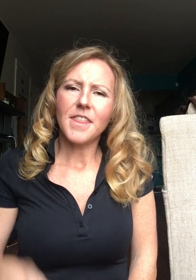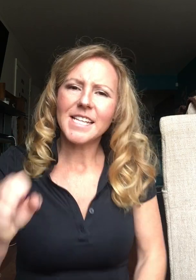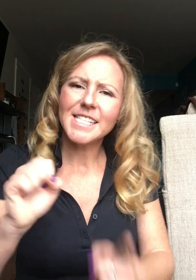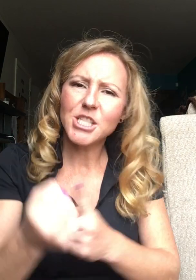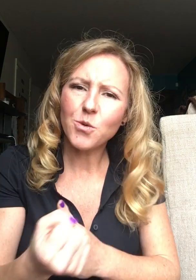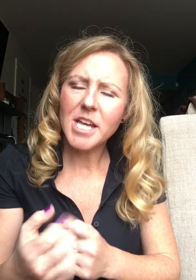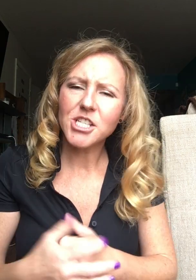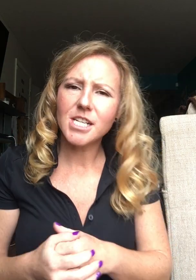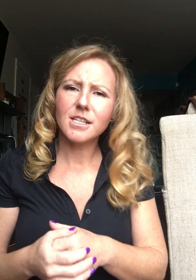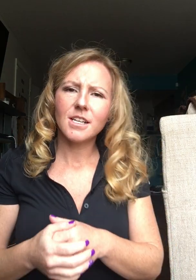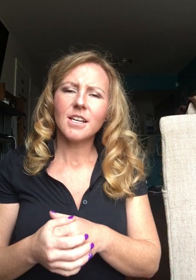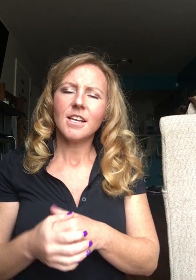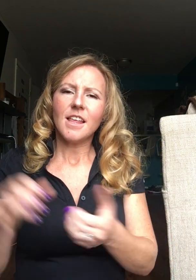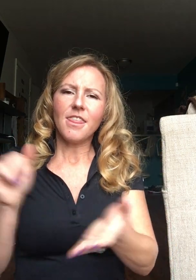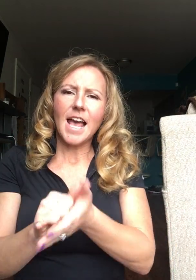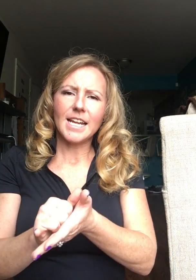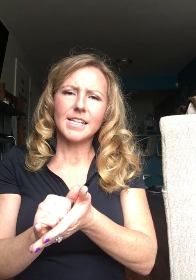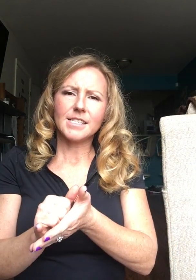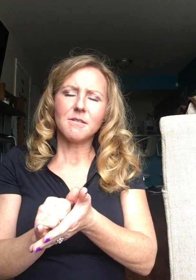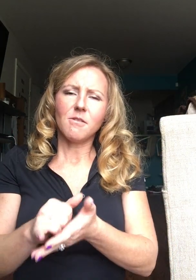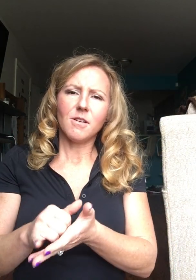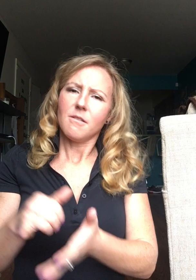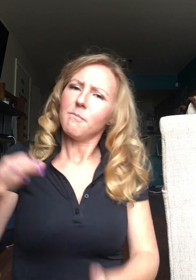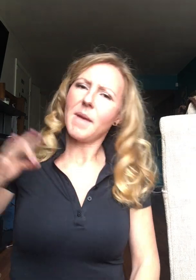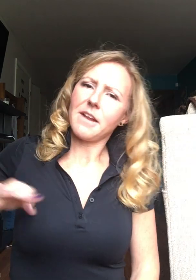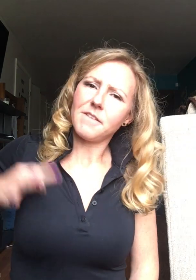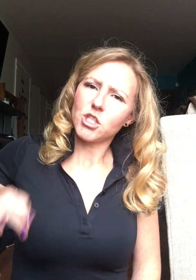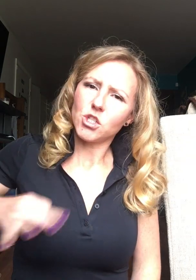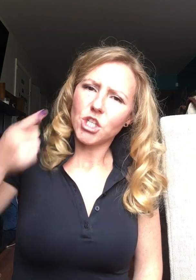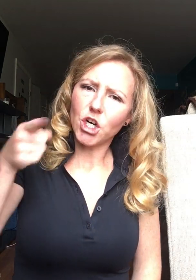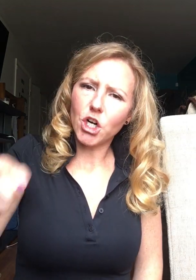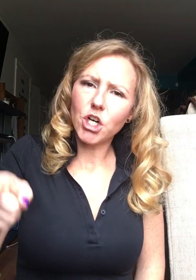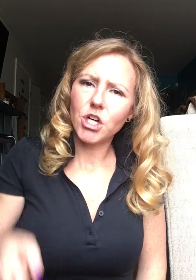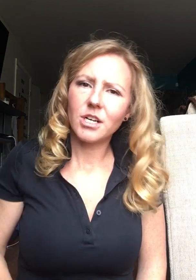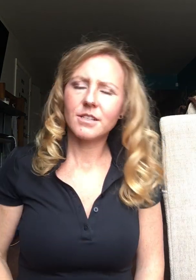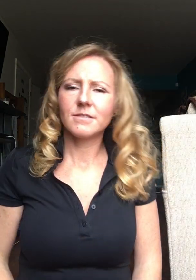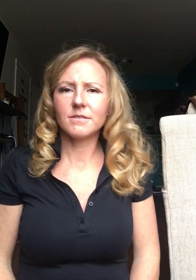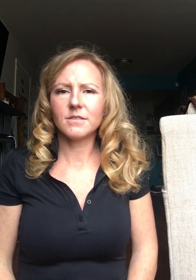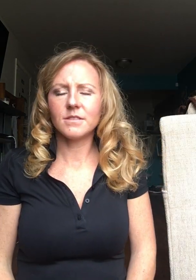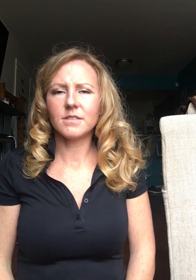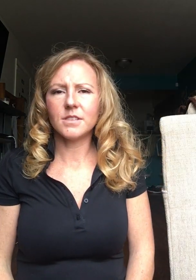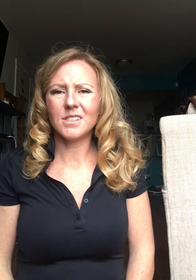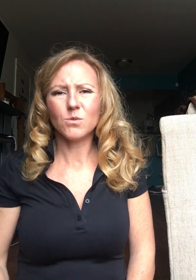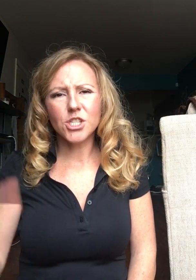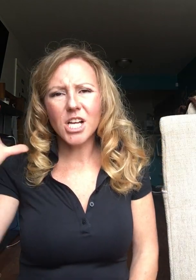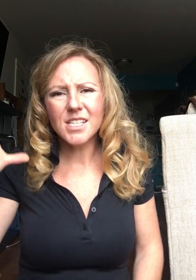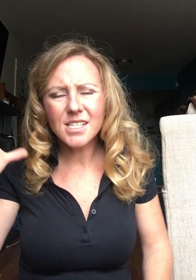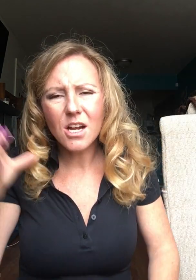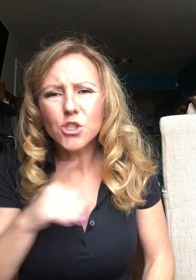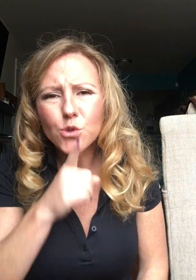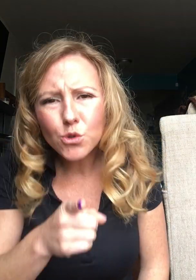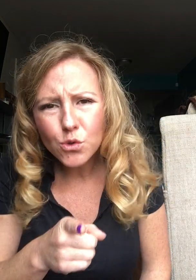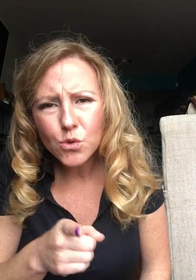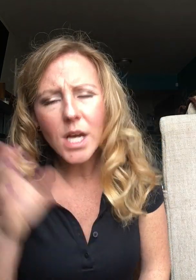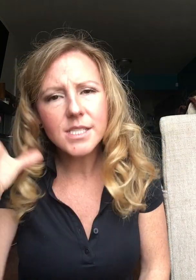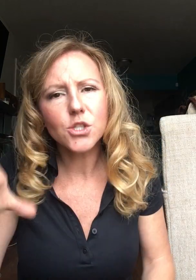That situation that is beneficial to her? Would your cousin, a true cousin, do